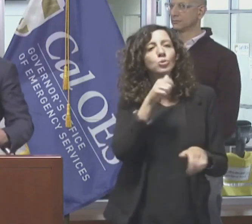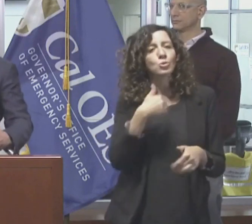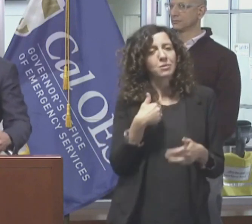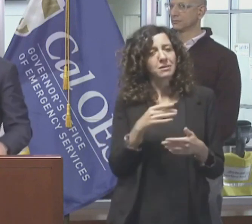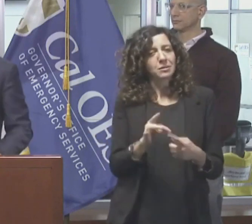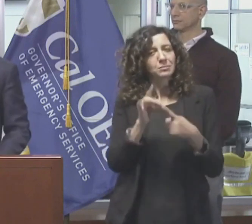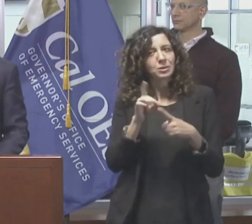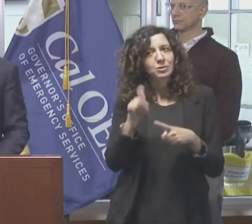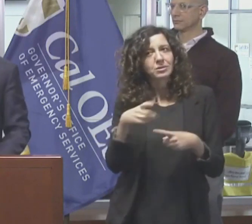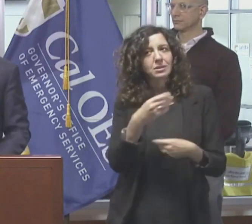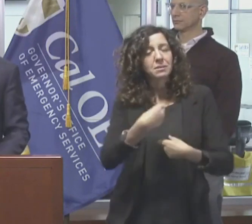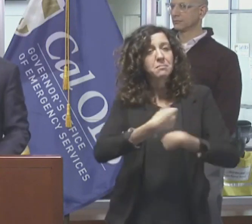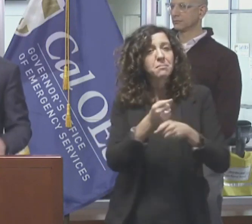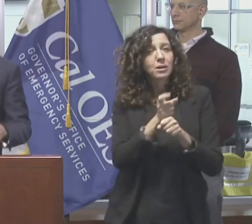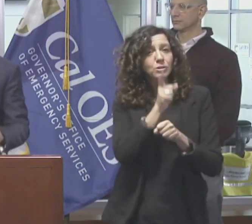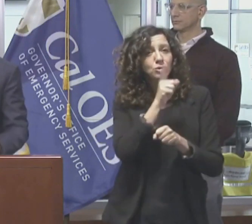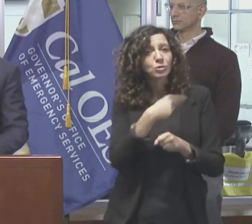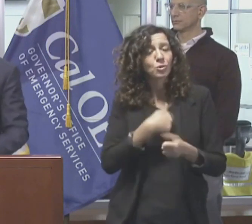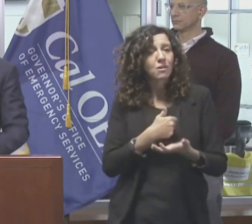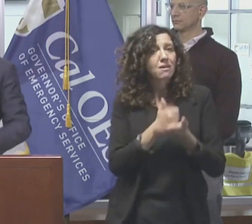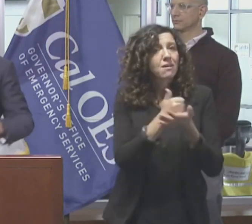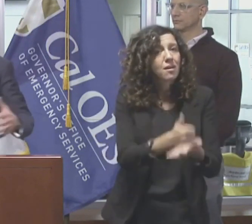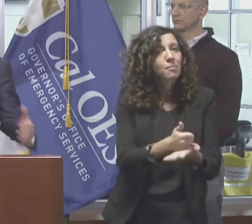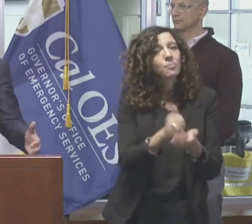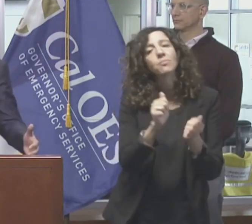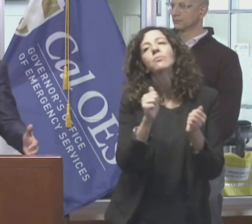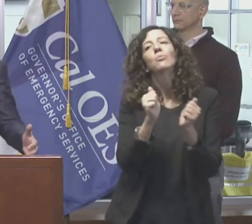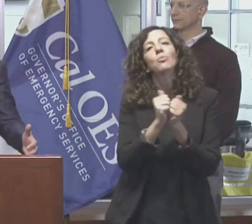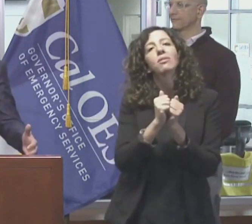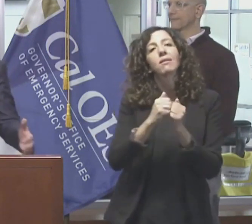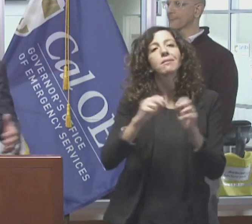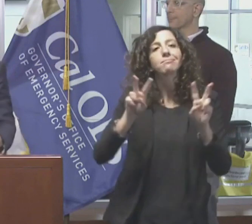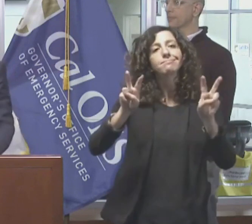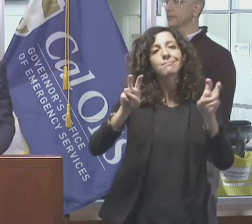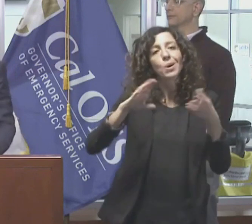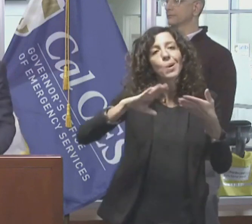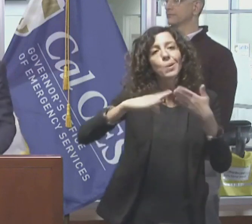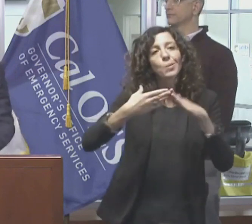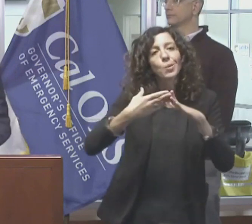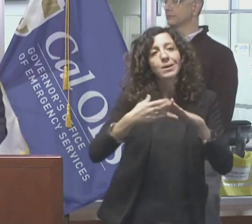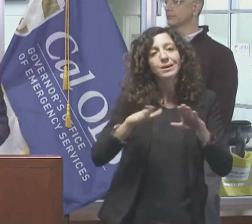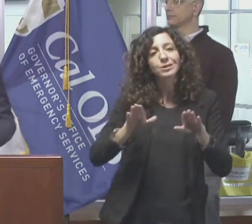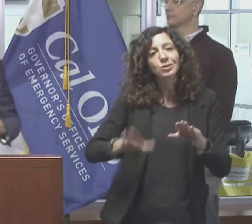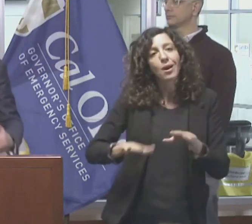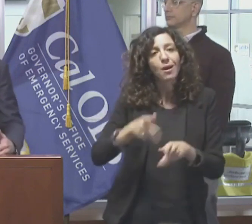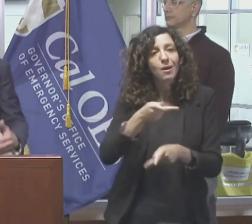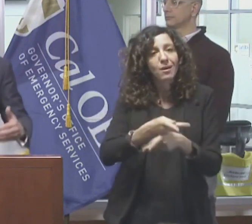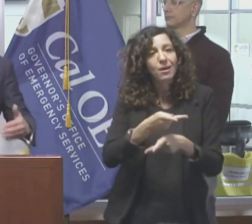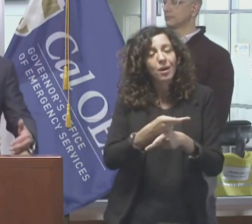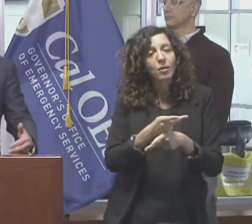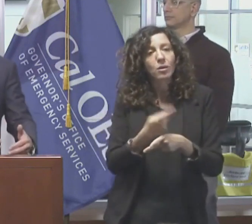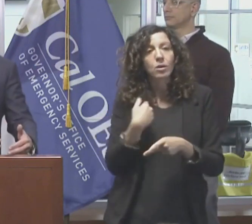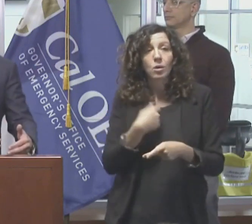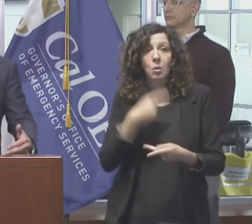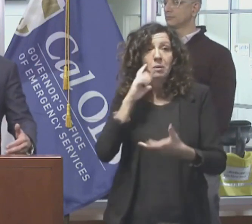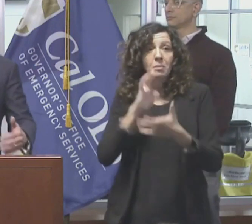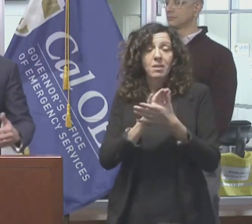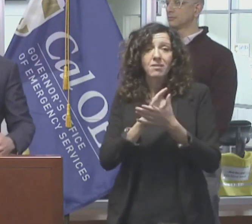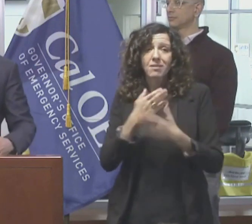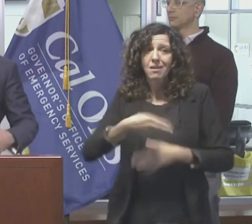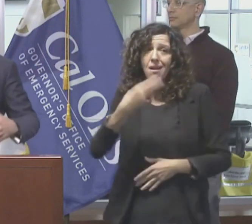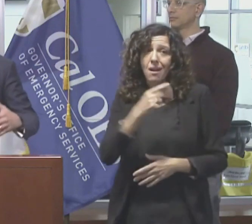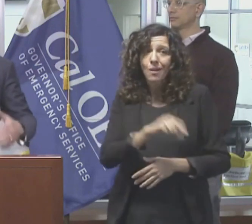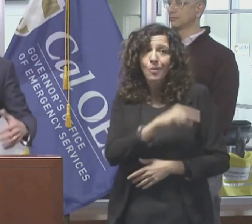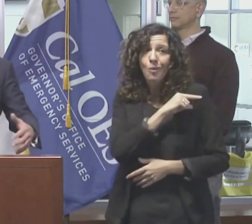making sure we meet this moment in the community. Child care more broadly defined, and we believe in quality child care,